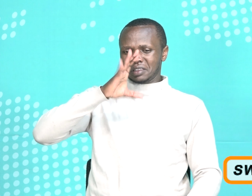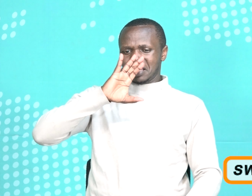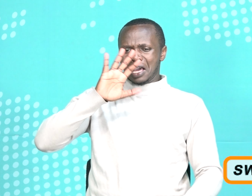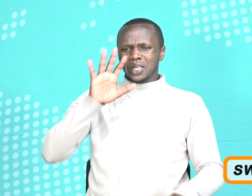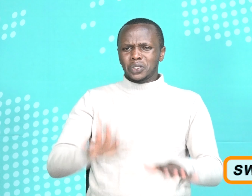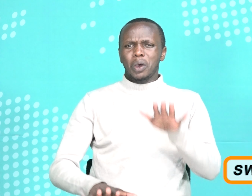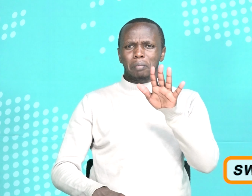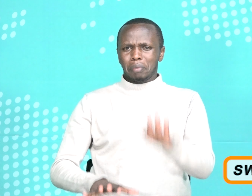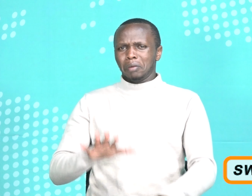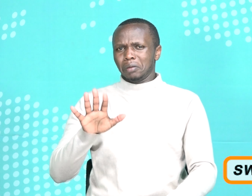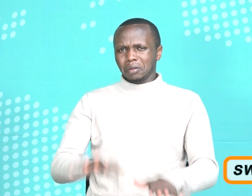swamp,